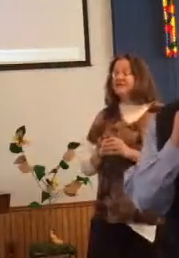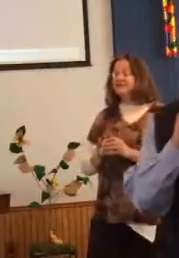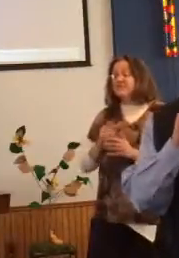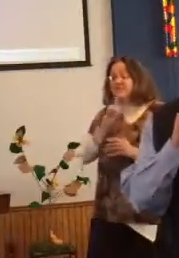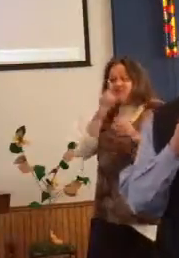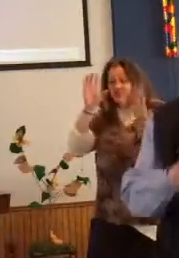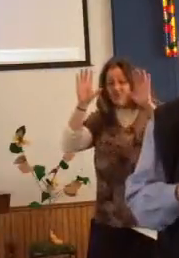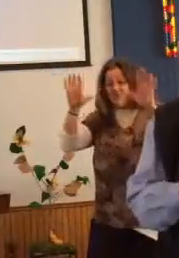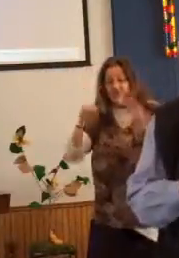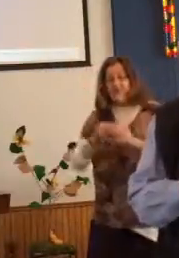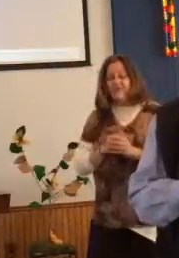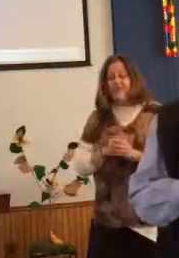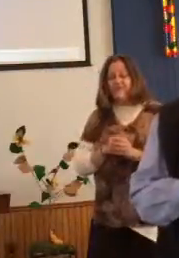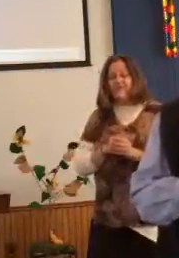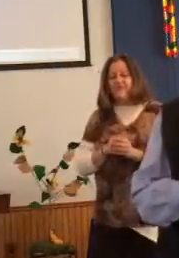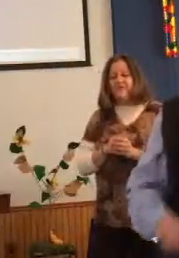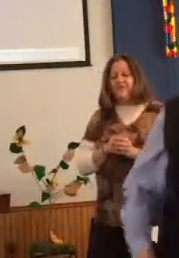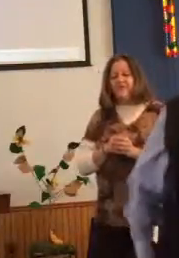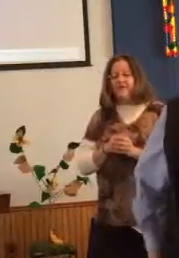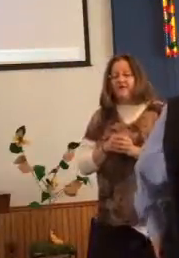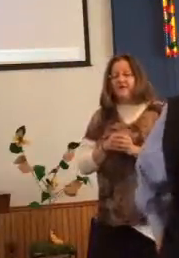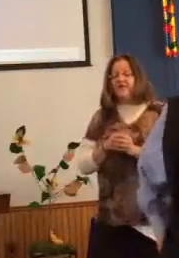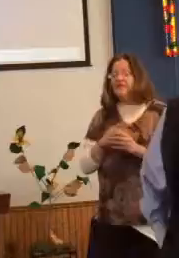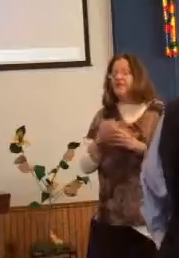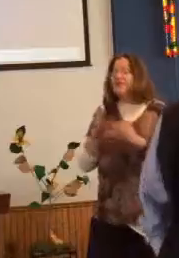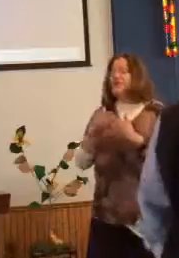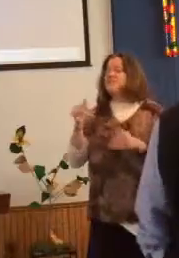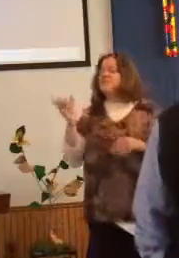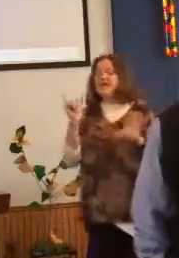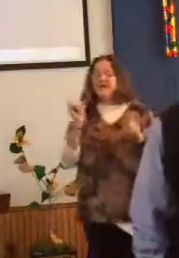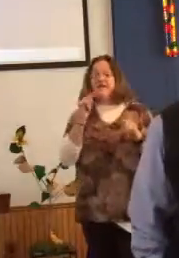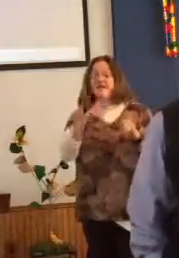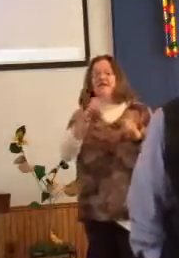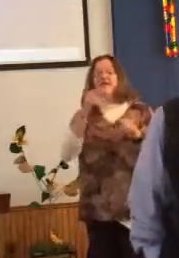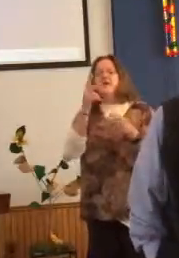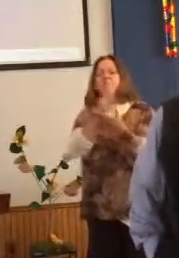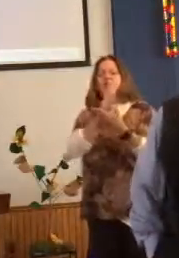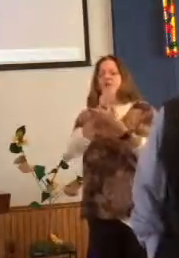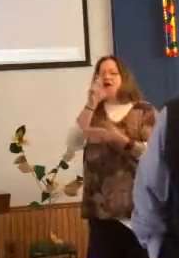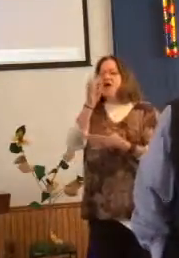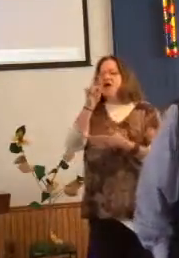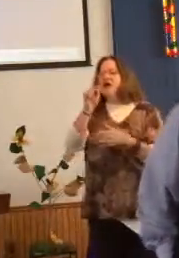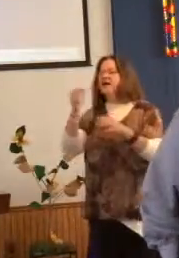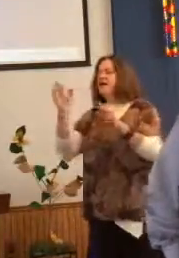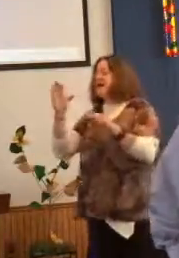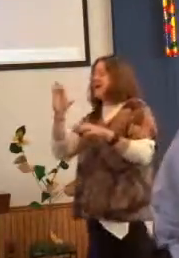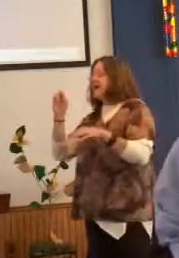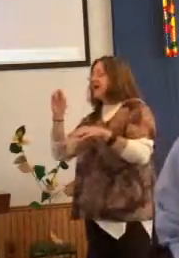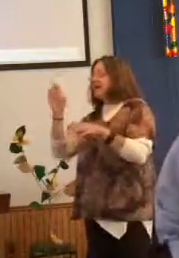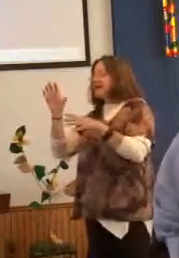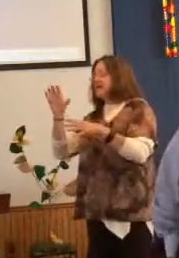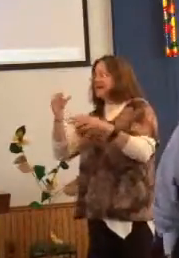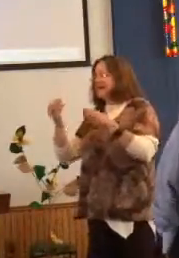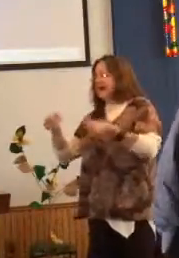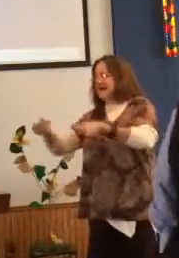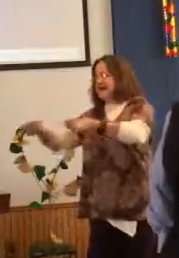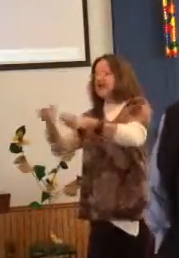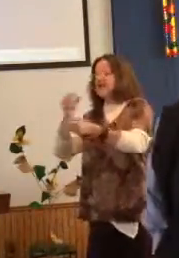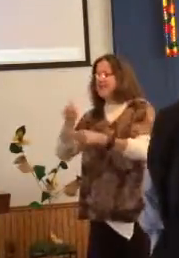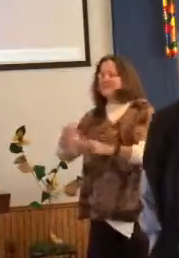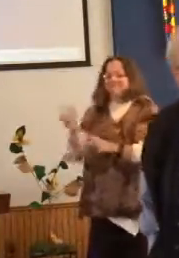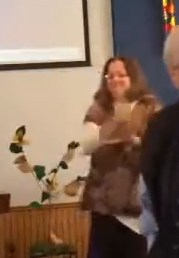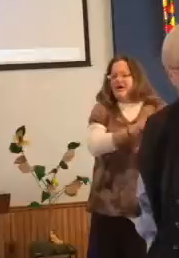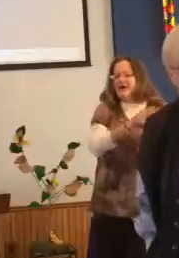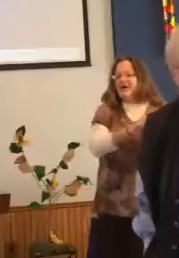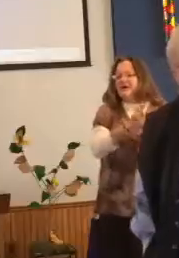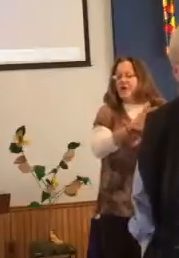had to camp in the parking lot because the car broke down. Or the time we had to go into town to buy